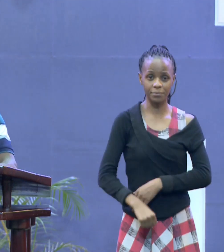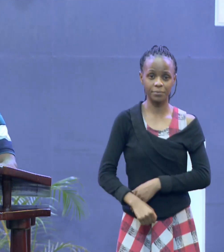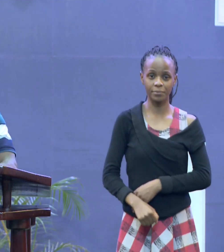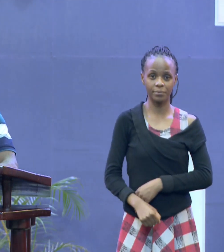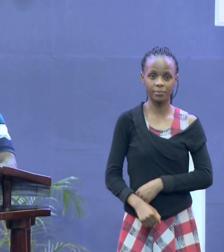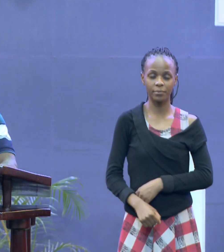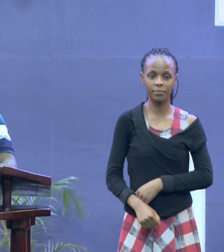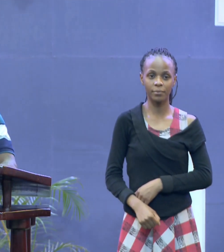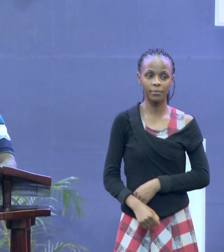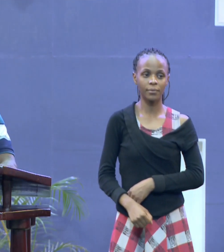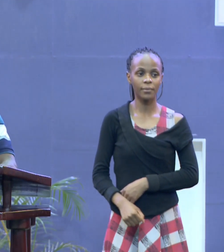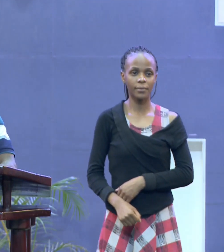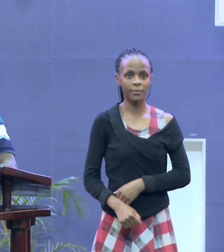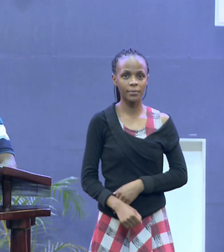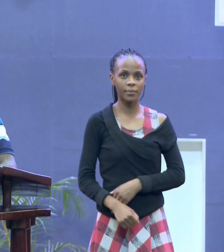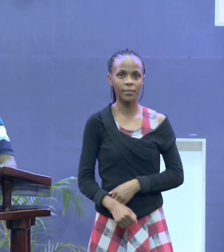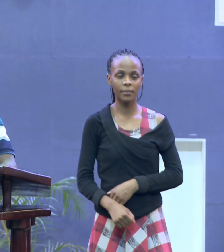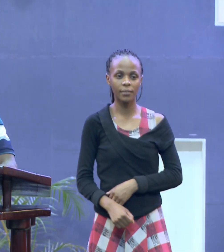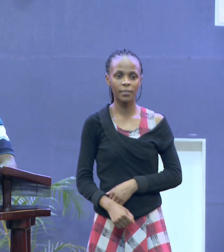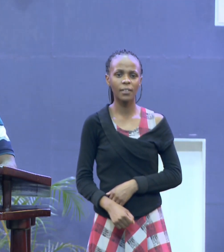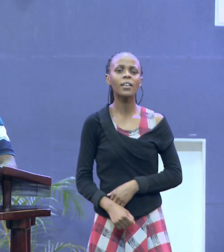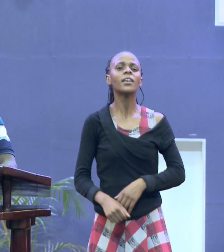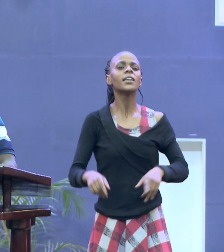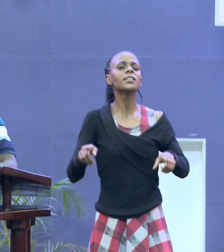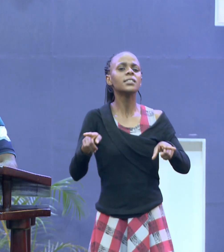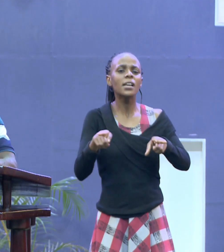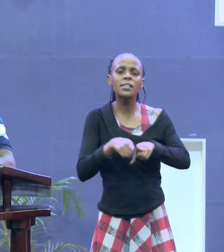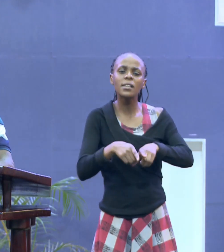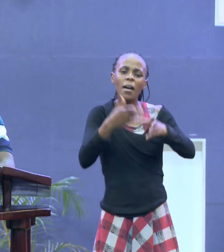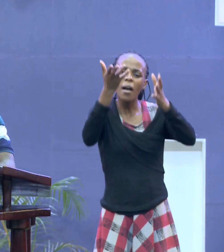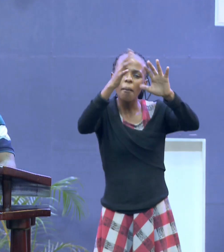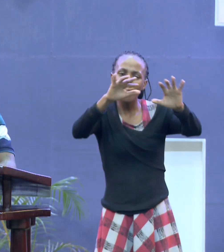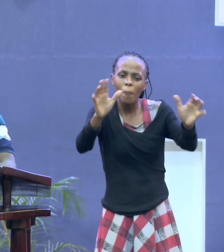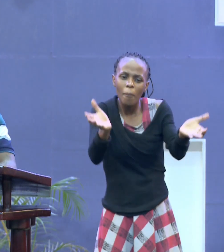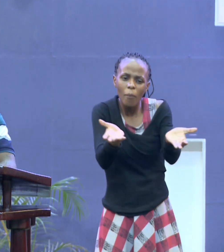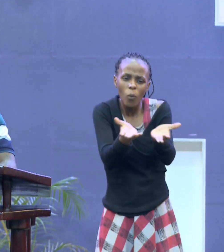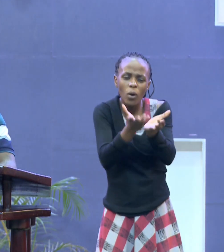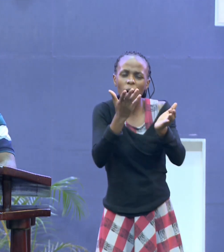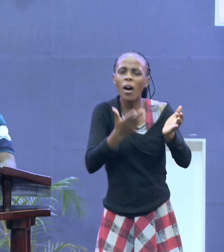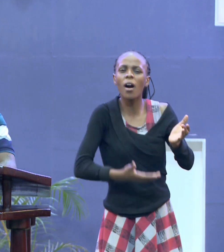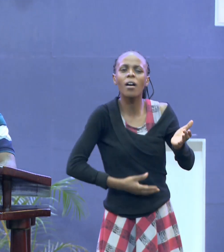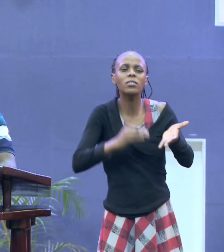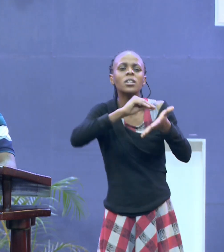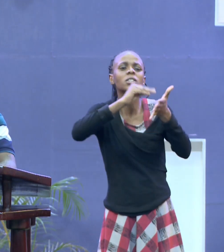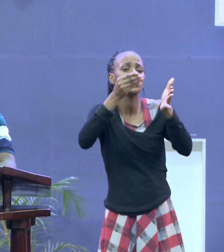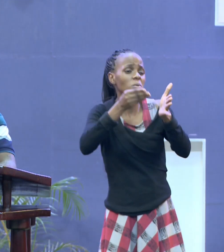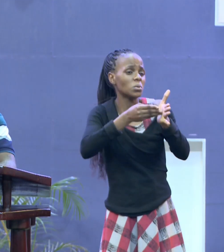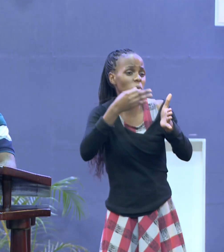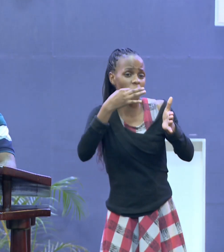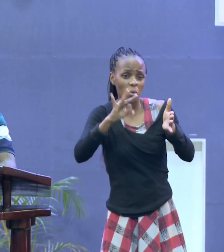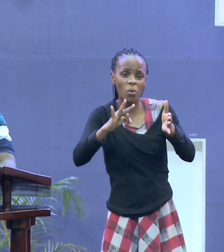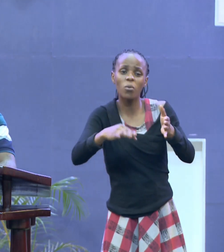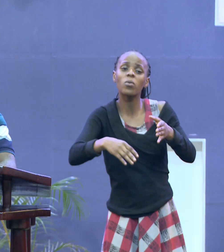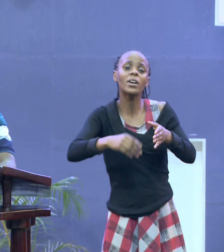those pots hold brood of unclean meat. N'amazzi